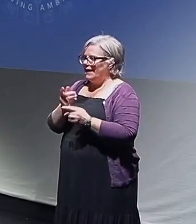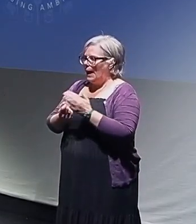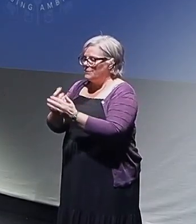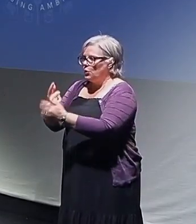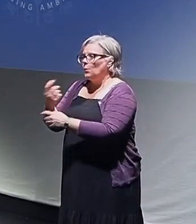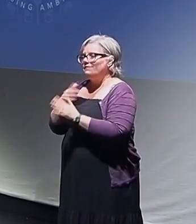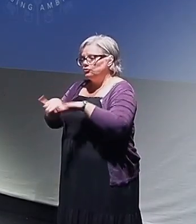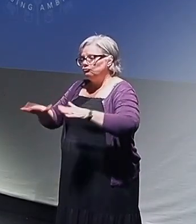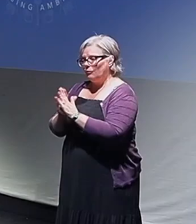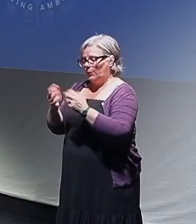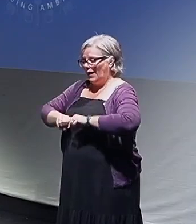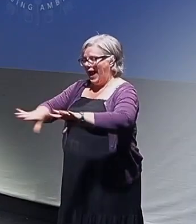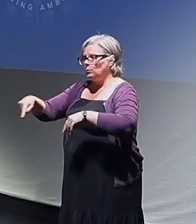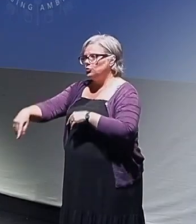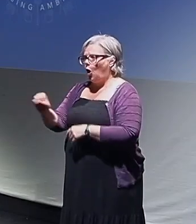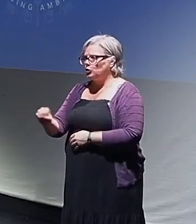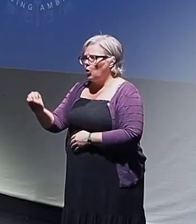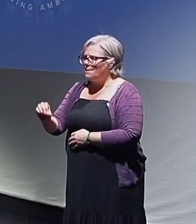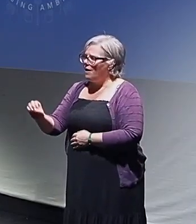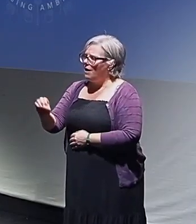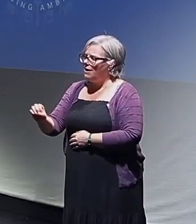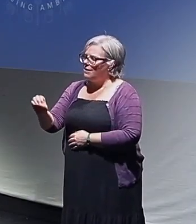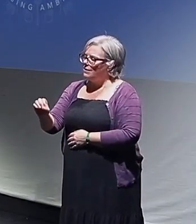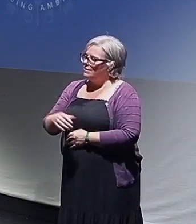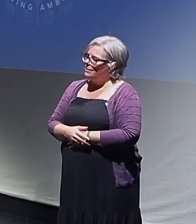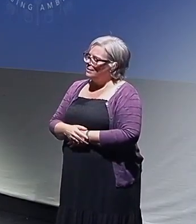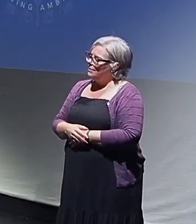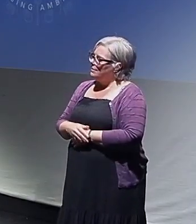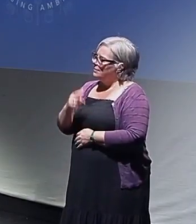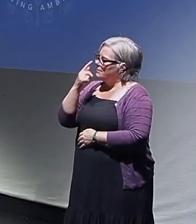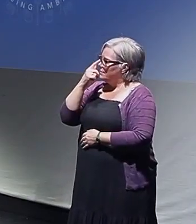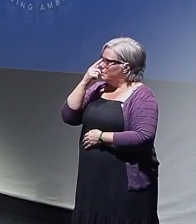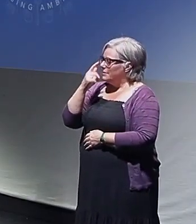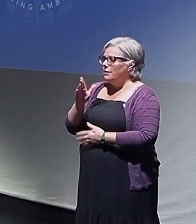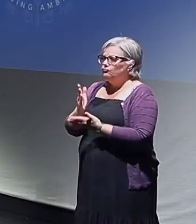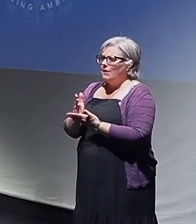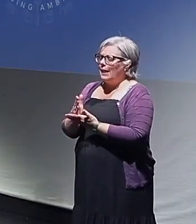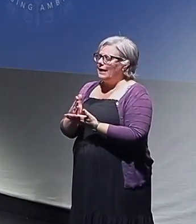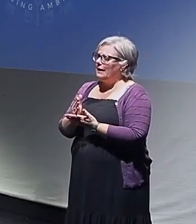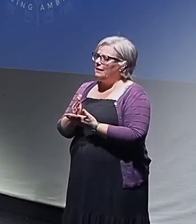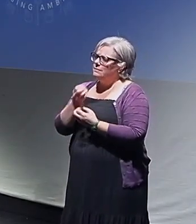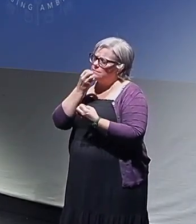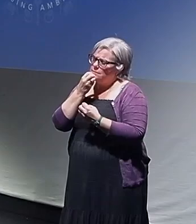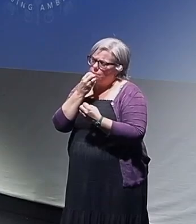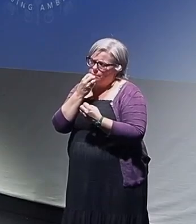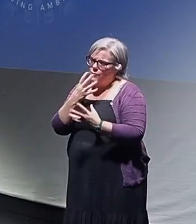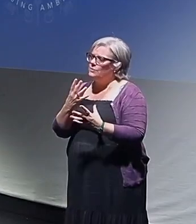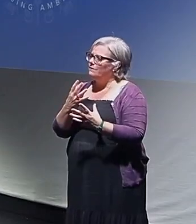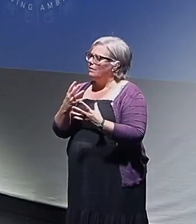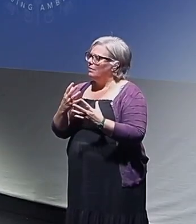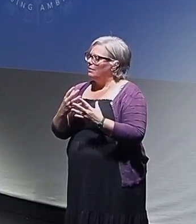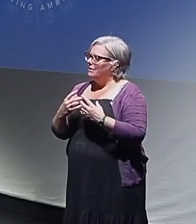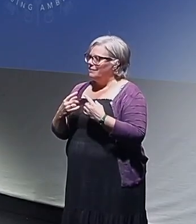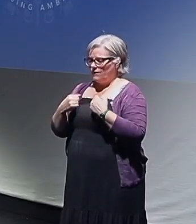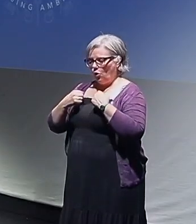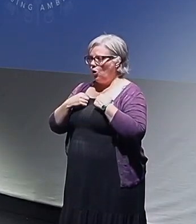that comes out in October, and it's been a gift for